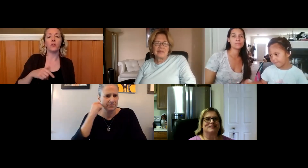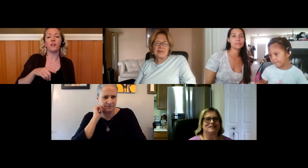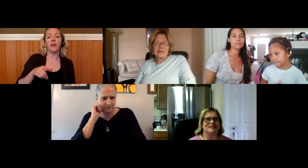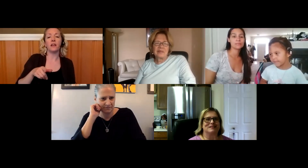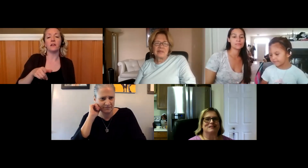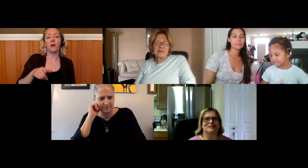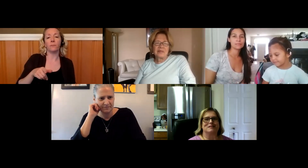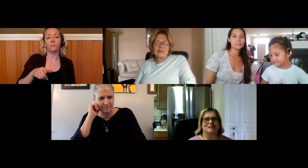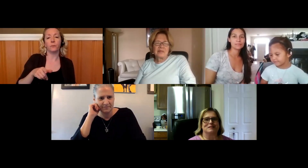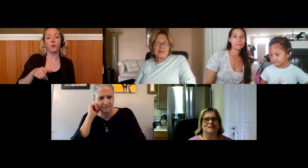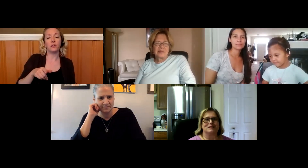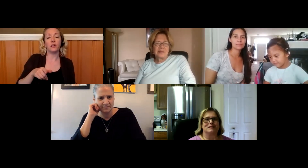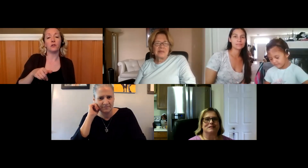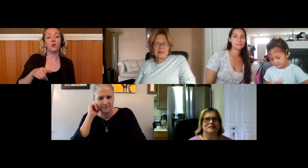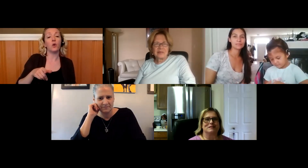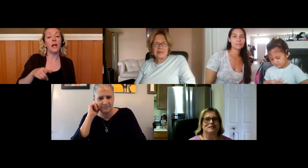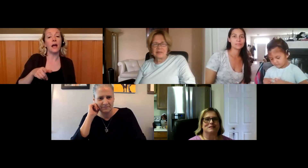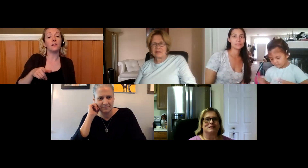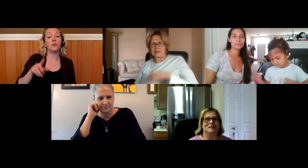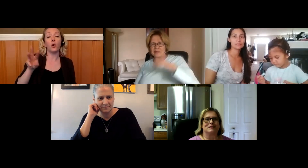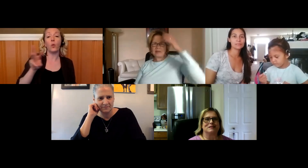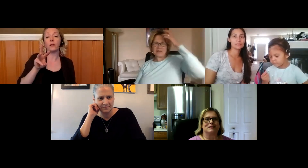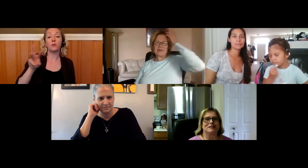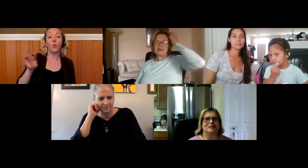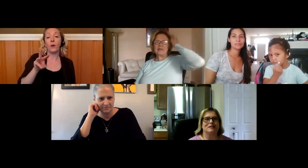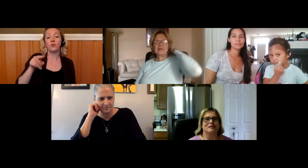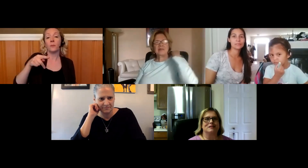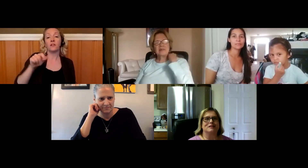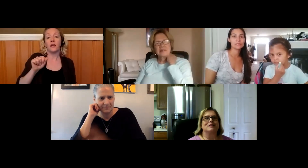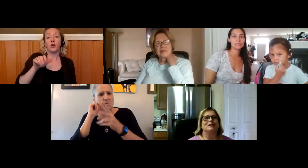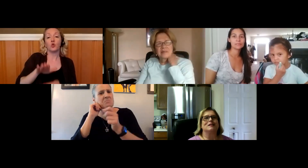they learn a sign. So you work at the West.